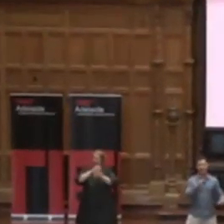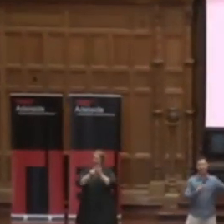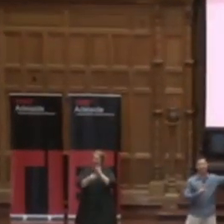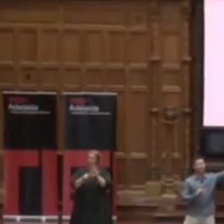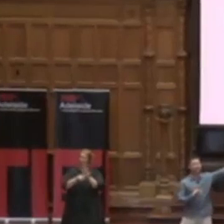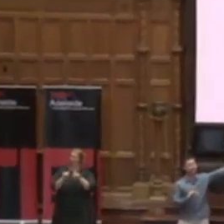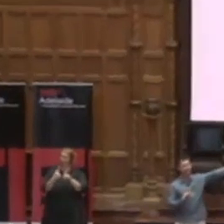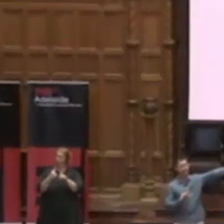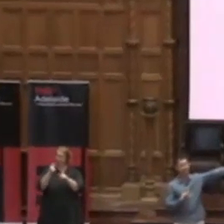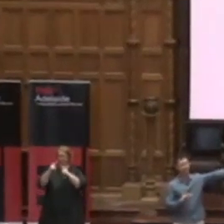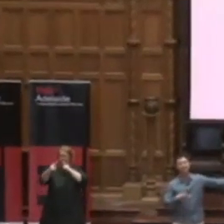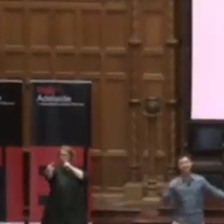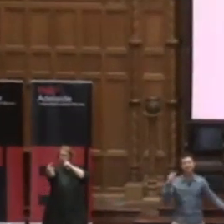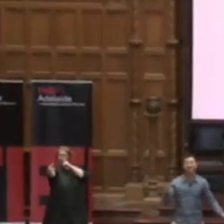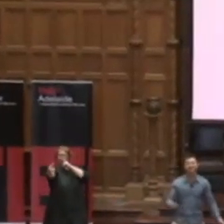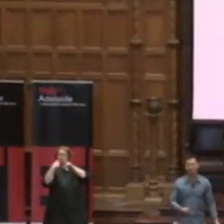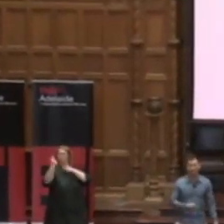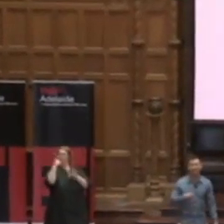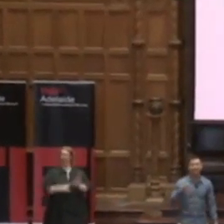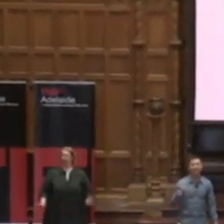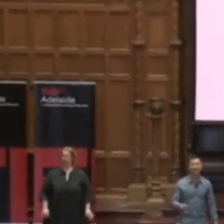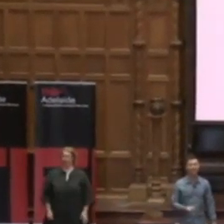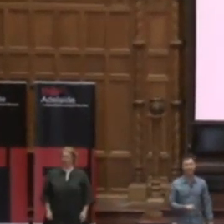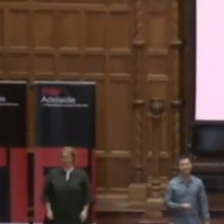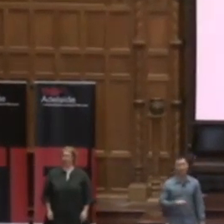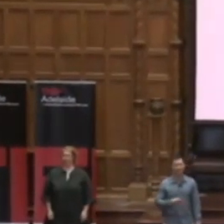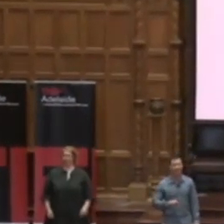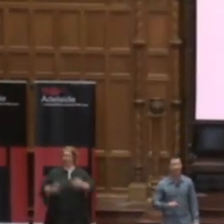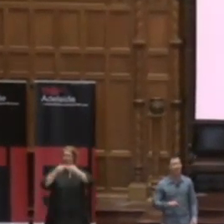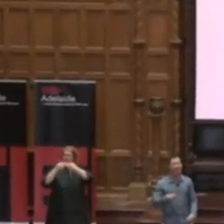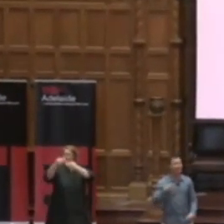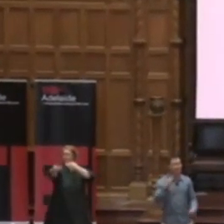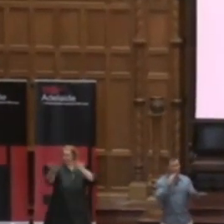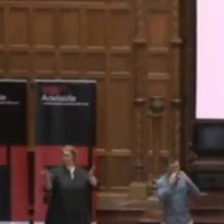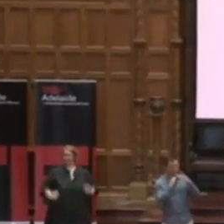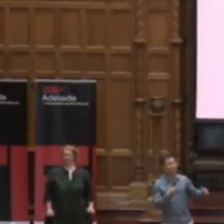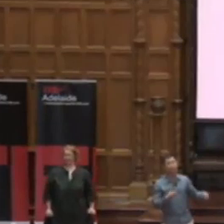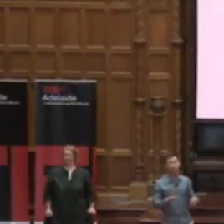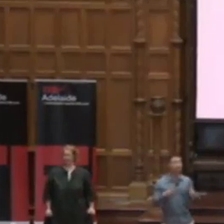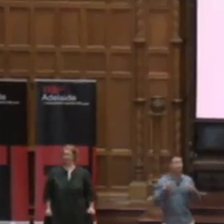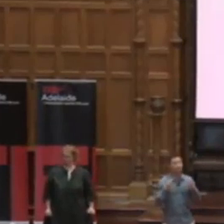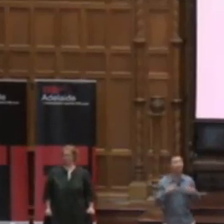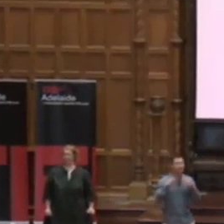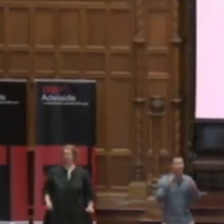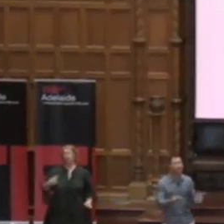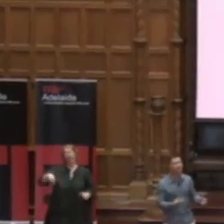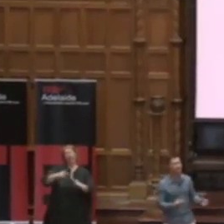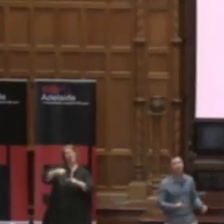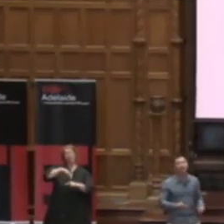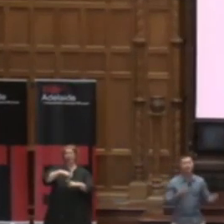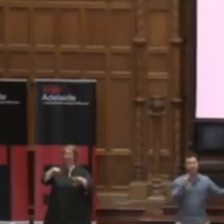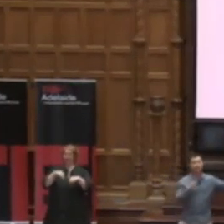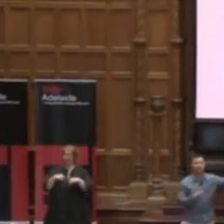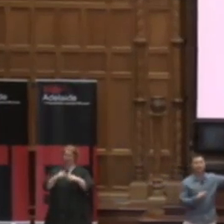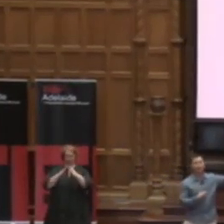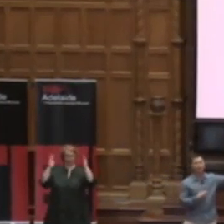nose to the tip of his finger. So let's take that rather antiquated definition of the yard as our literally our yardstick